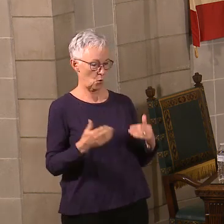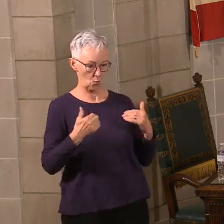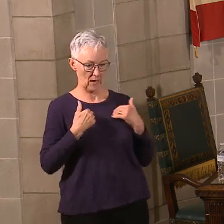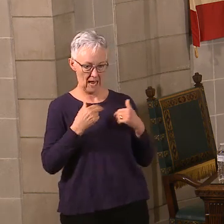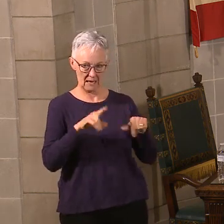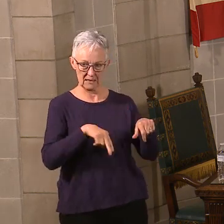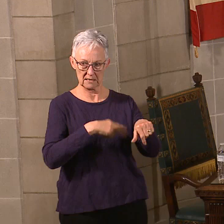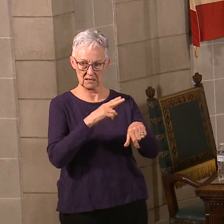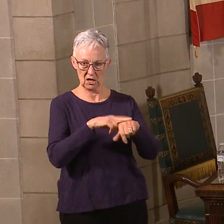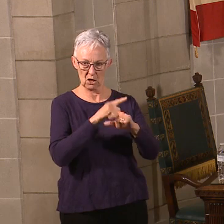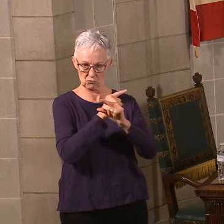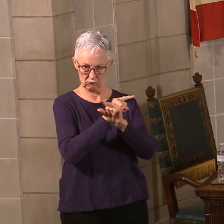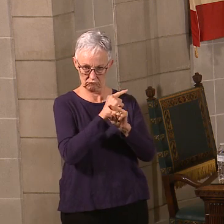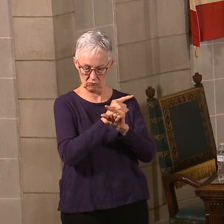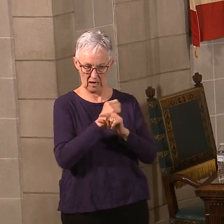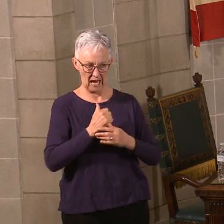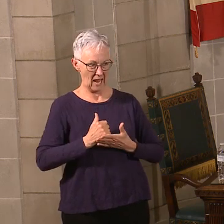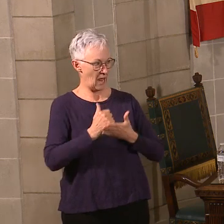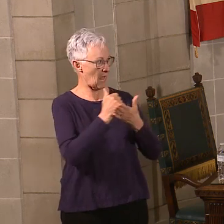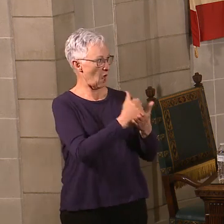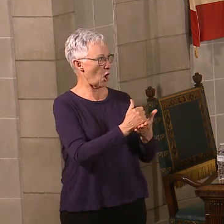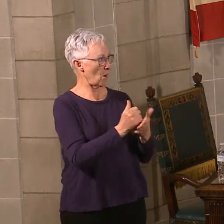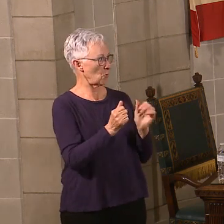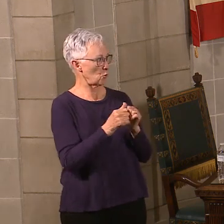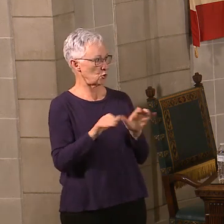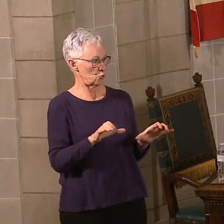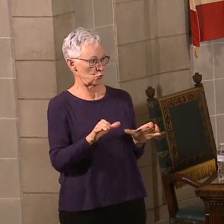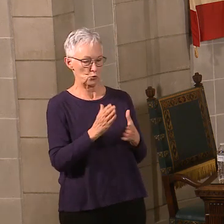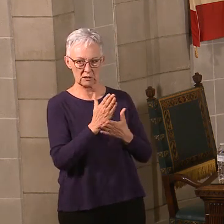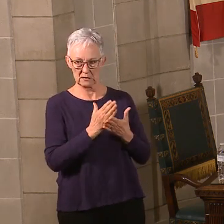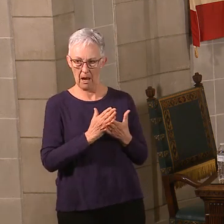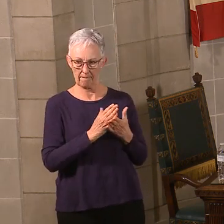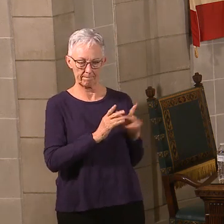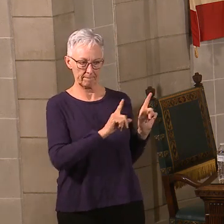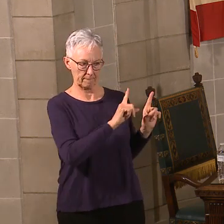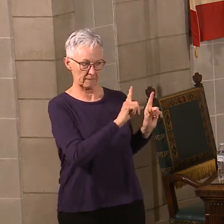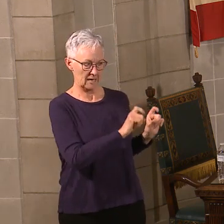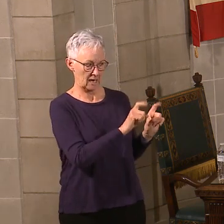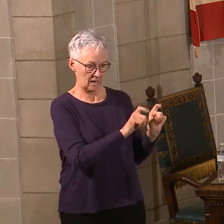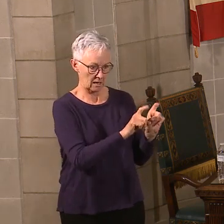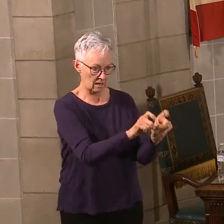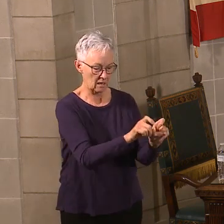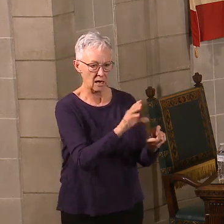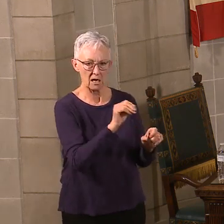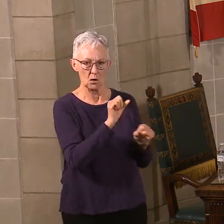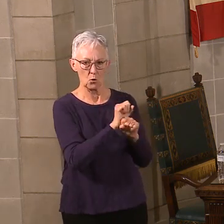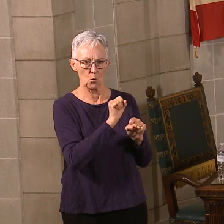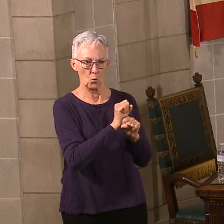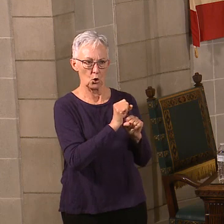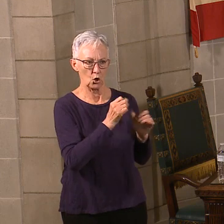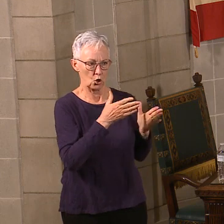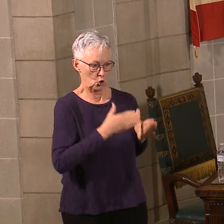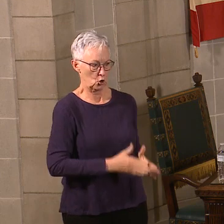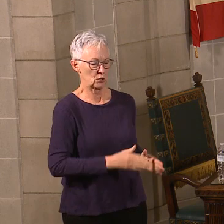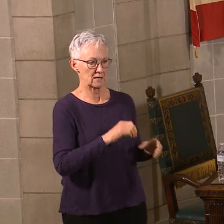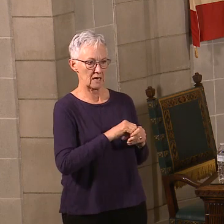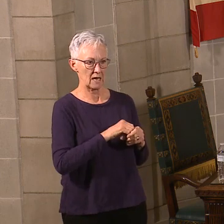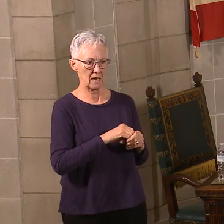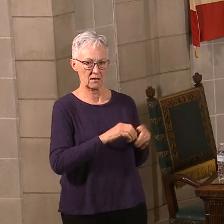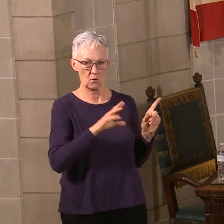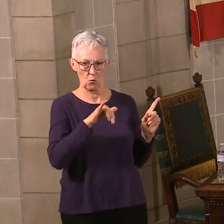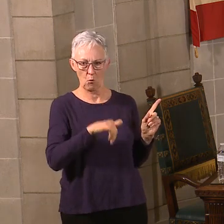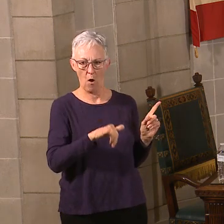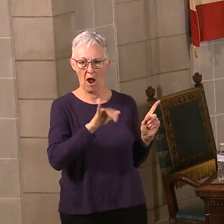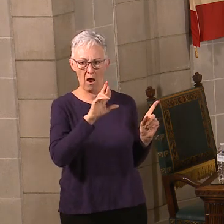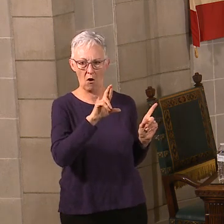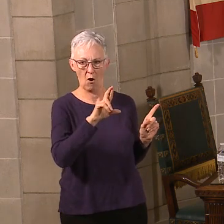testing our young people and the workers at the YRTC in Kearney, and they